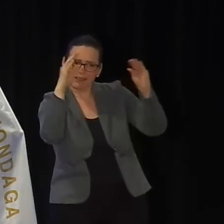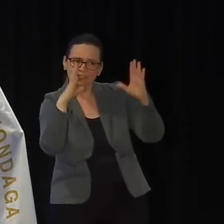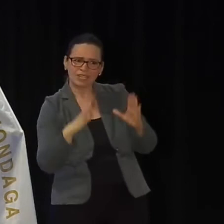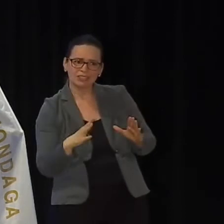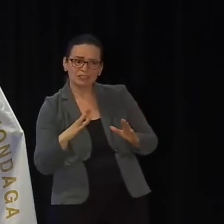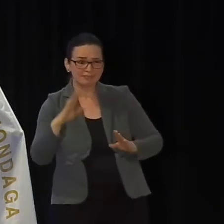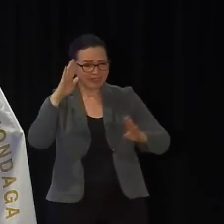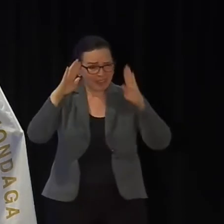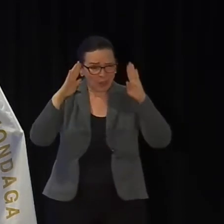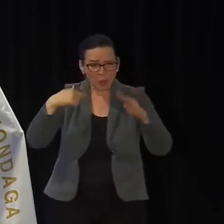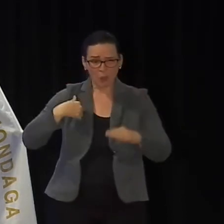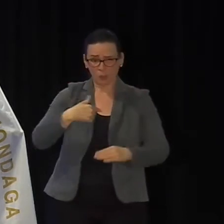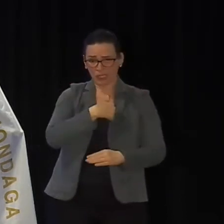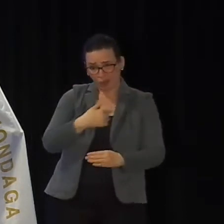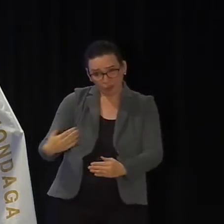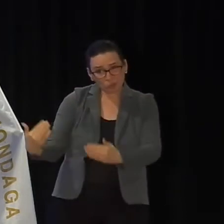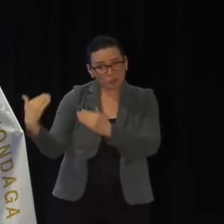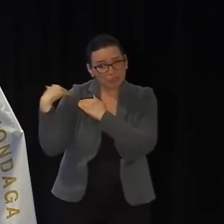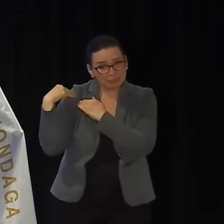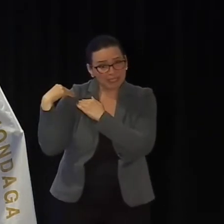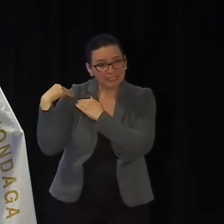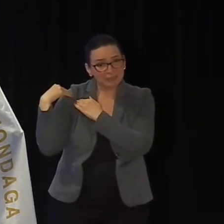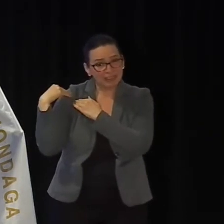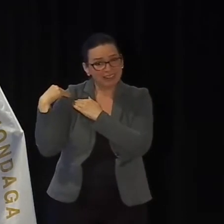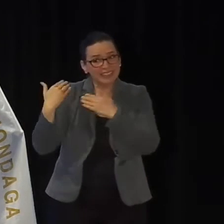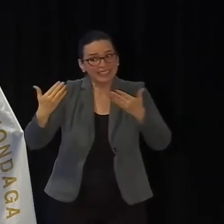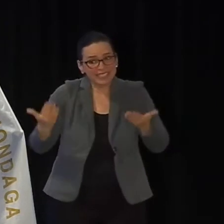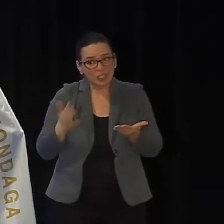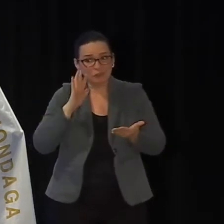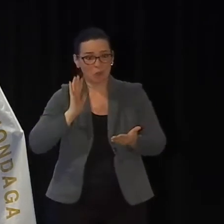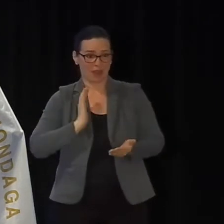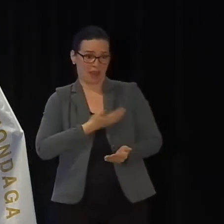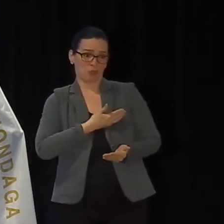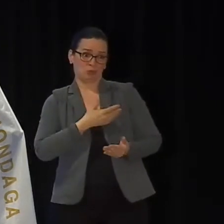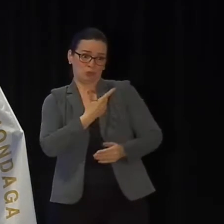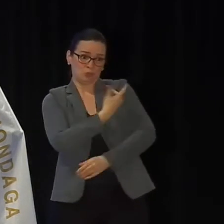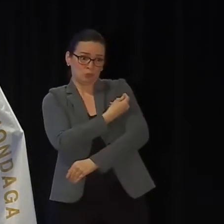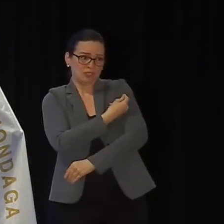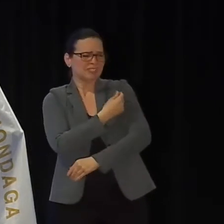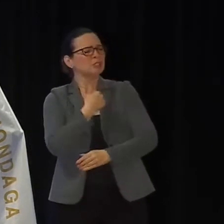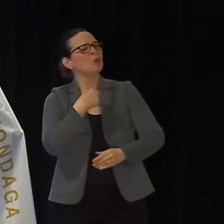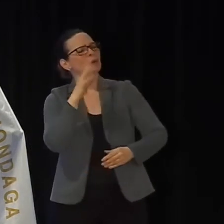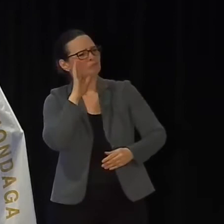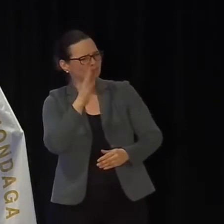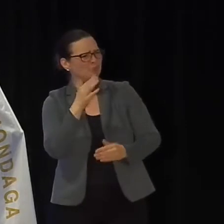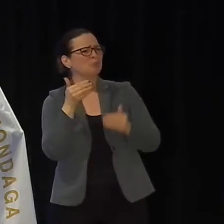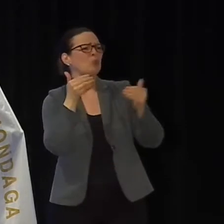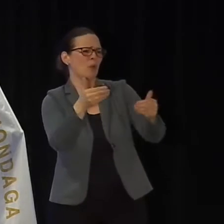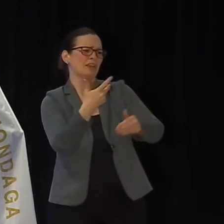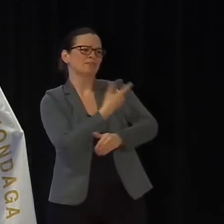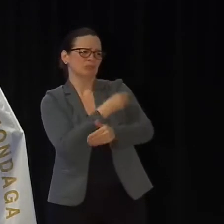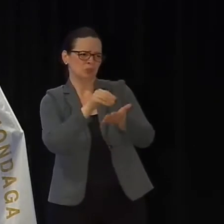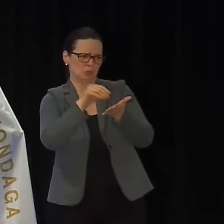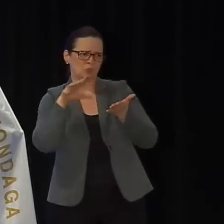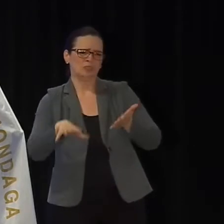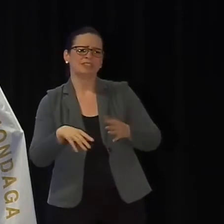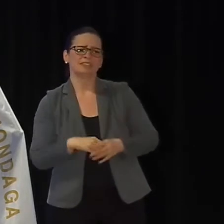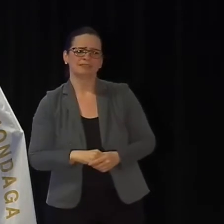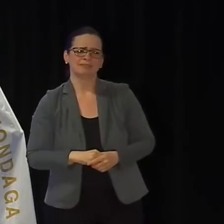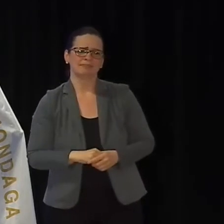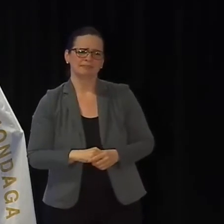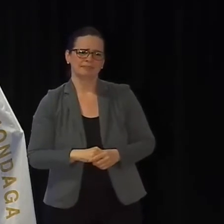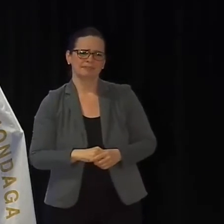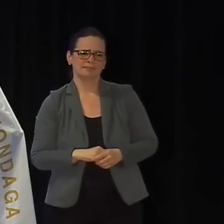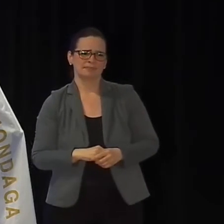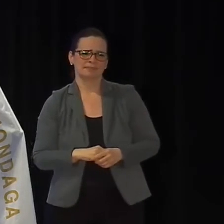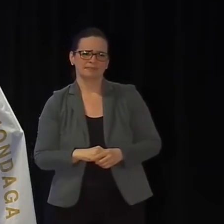we'll vaccinate these kids and get through this. For a while, you'd list the different age ranges and the